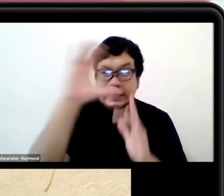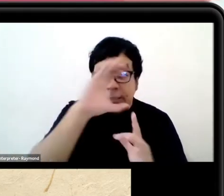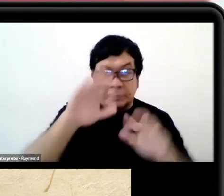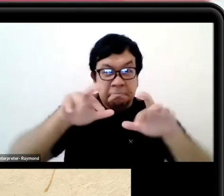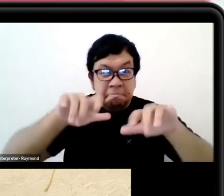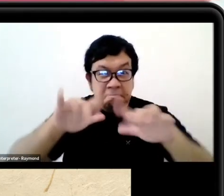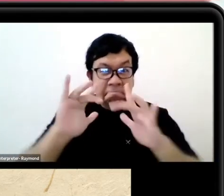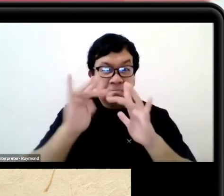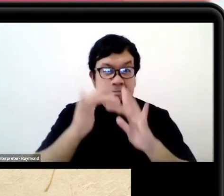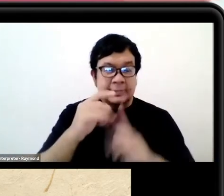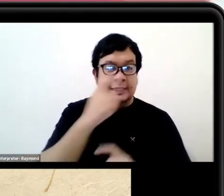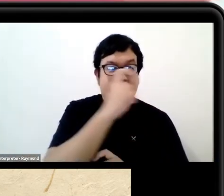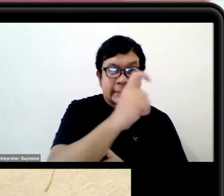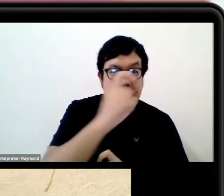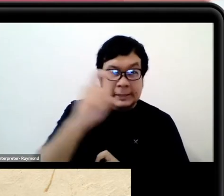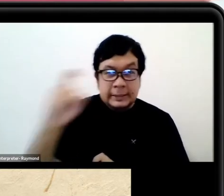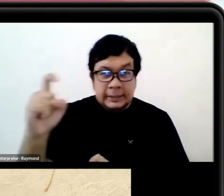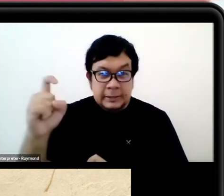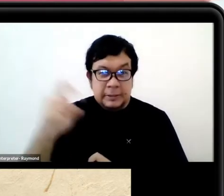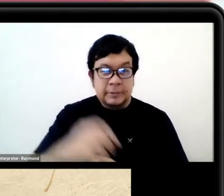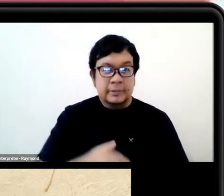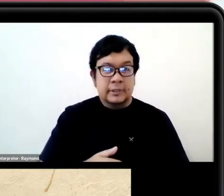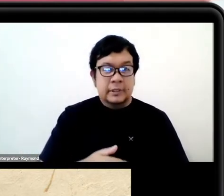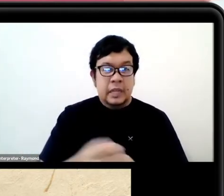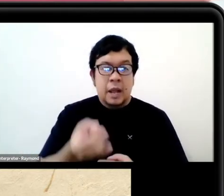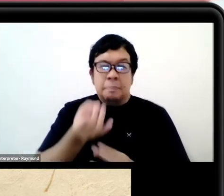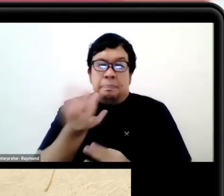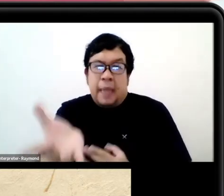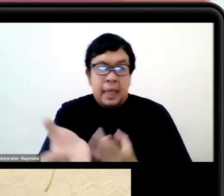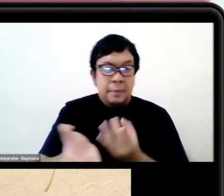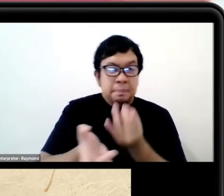cooey sicken my lungs.